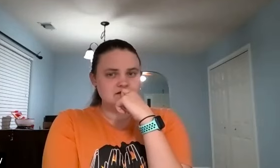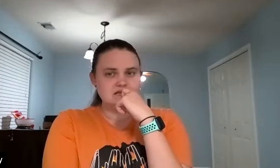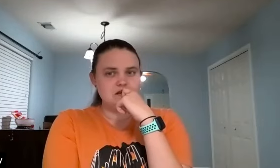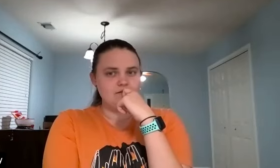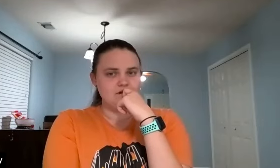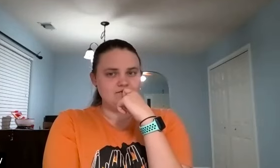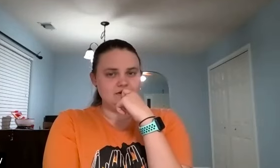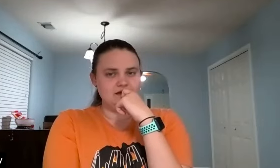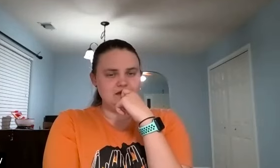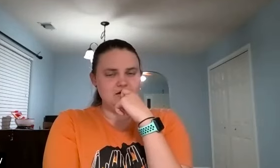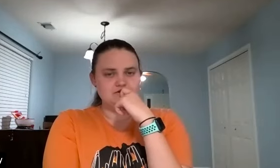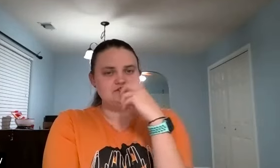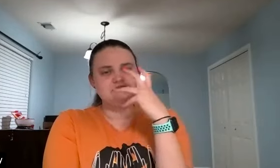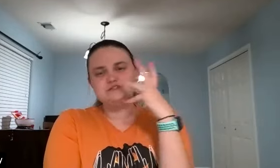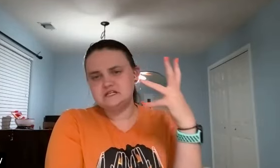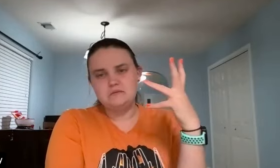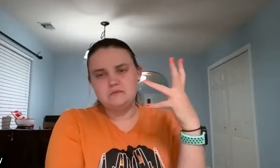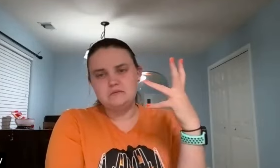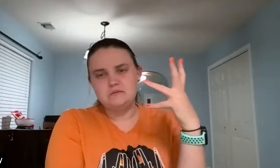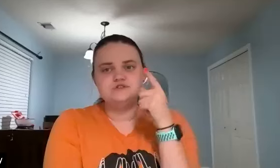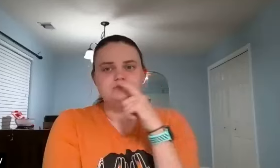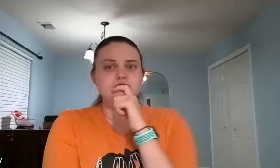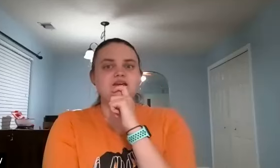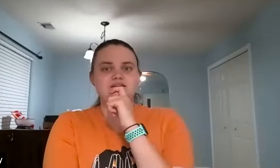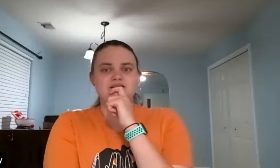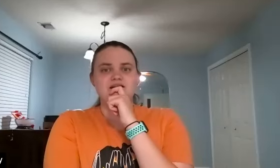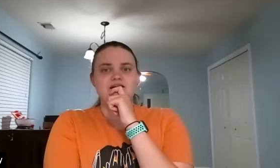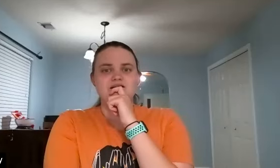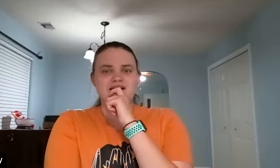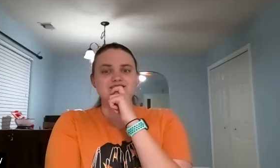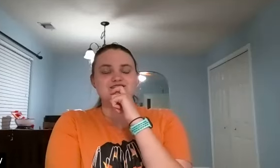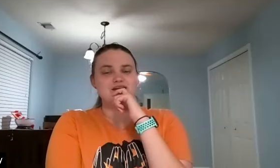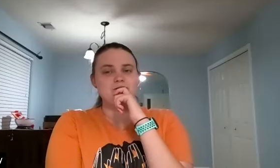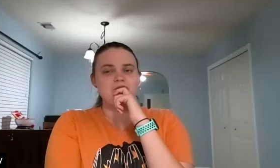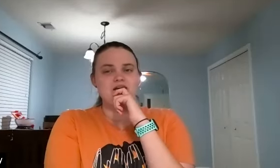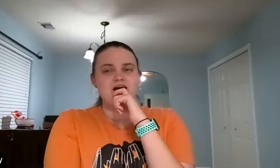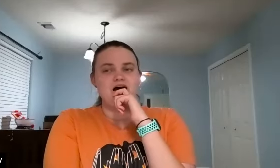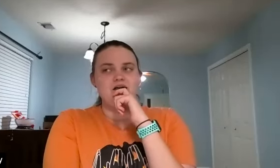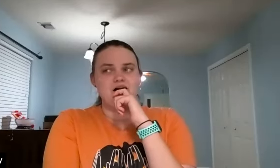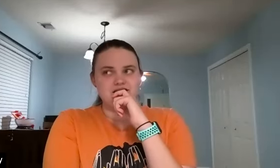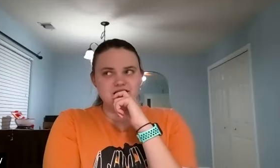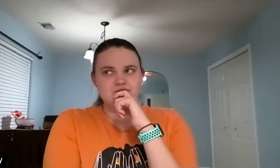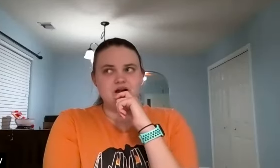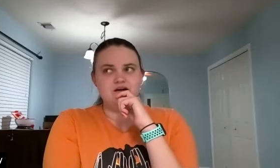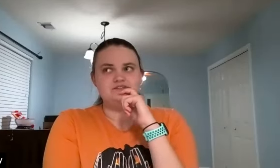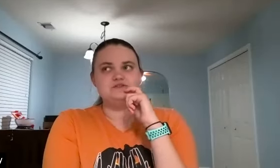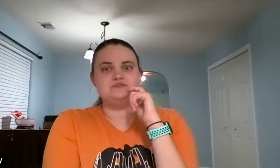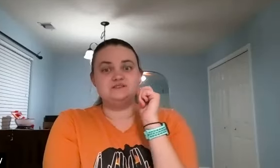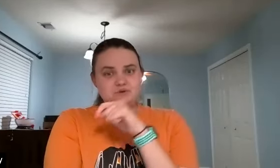So I know I'm gonna forget. I know there's still more. Ooh, spooky. Okay, so a lot of times what I'll do with